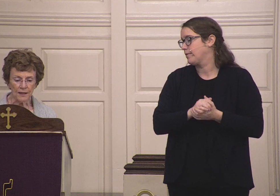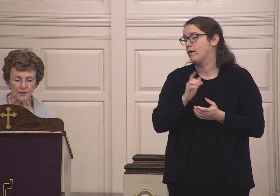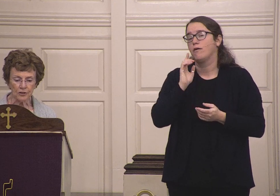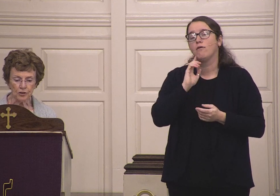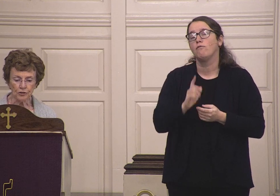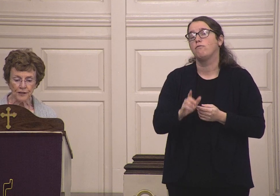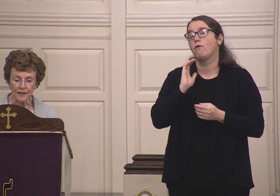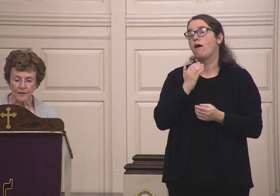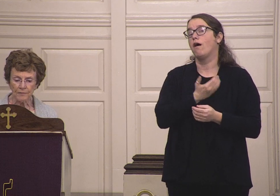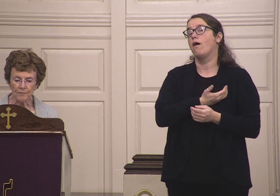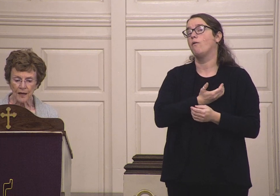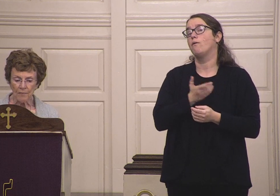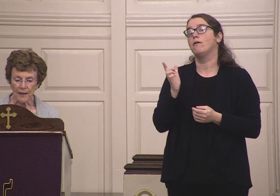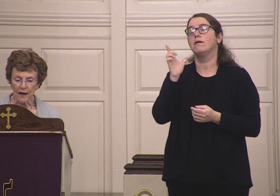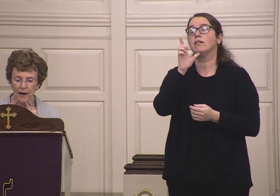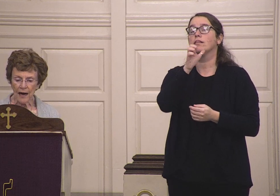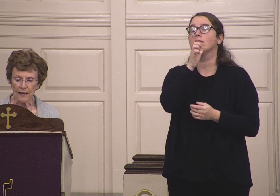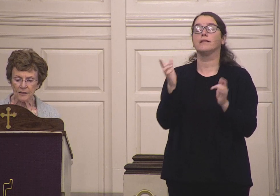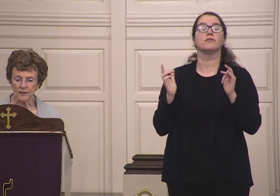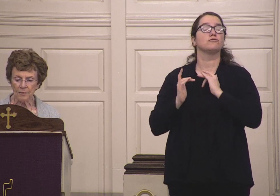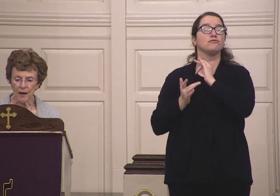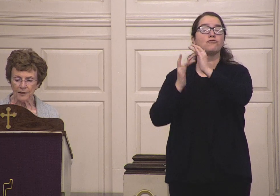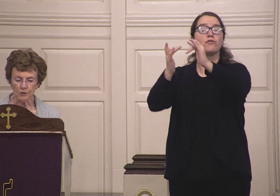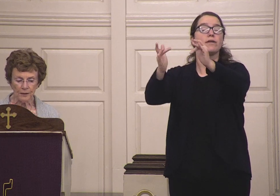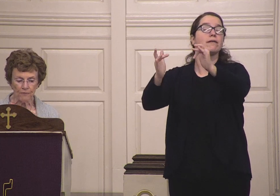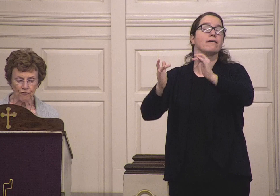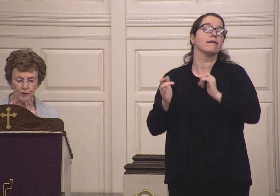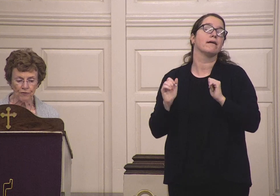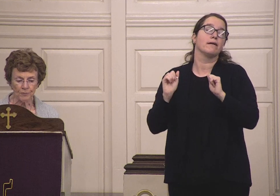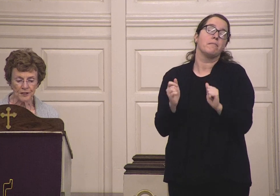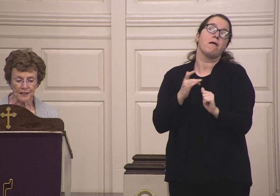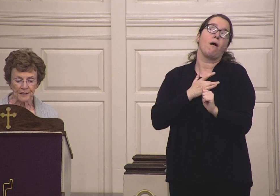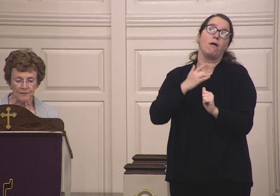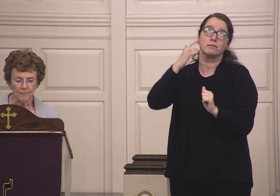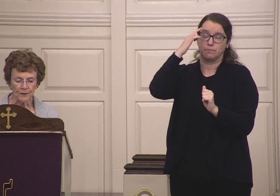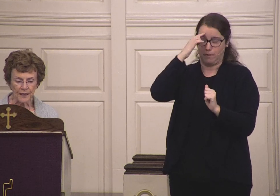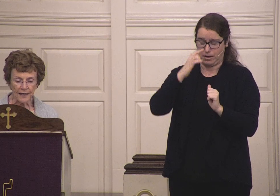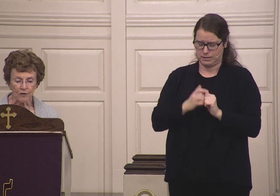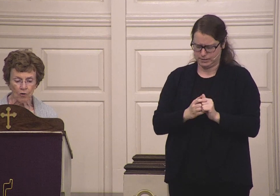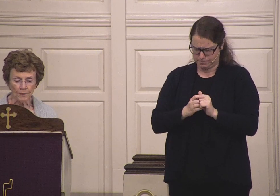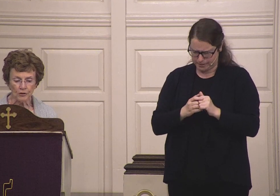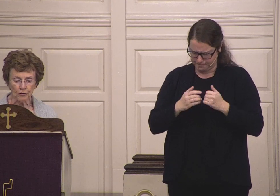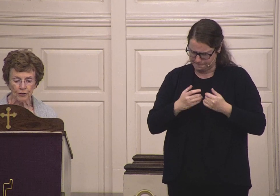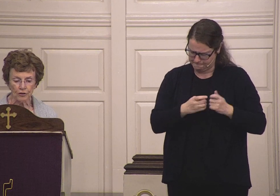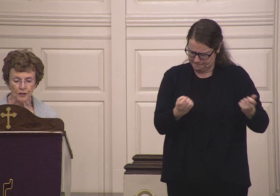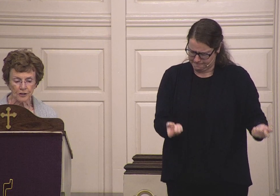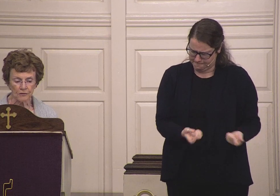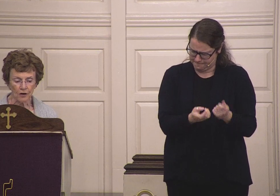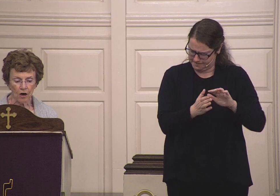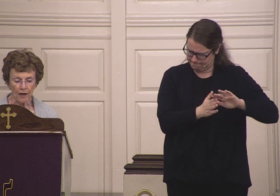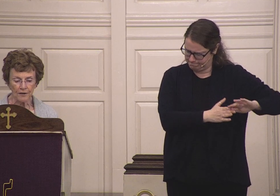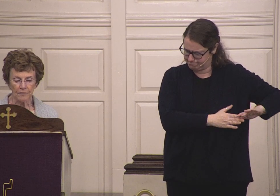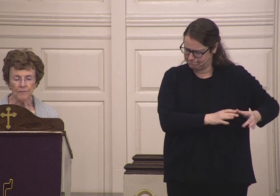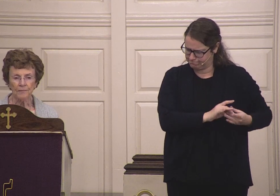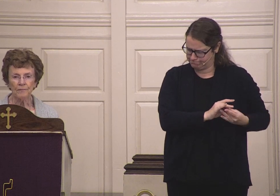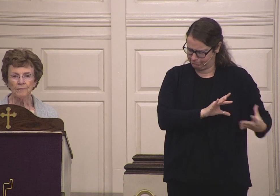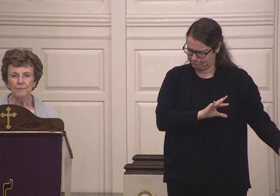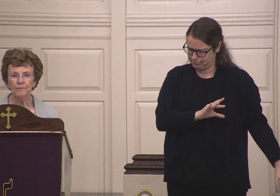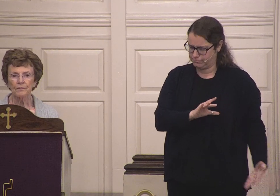For our Lenten journey, may our hearts and minds be free from sin and open to the goodness of